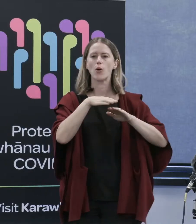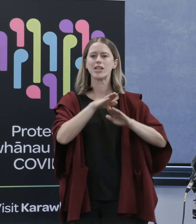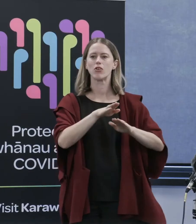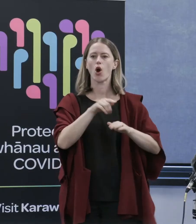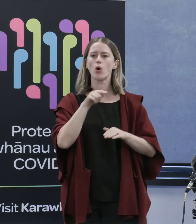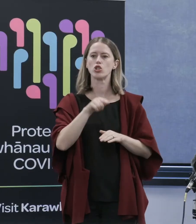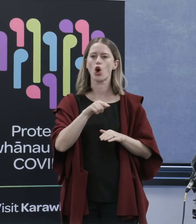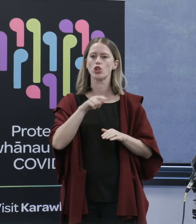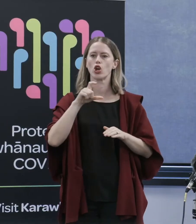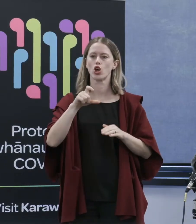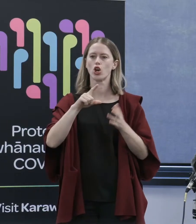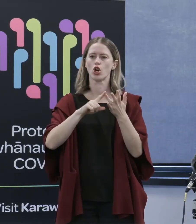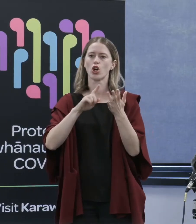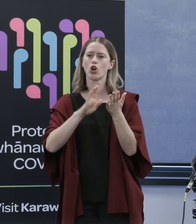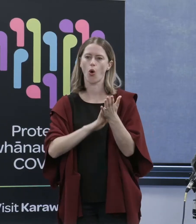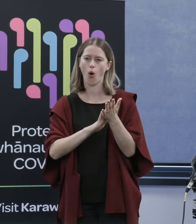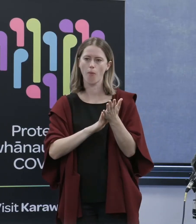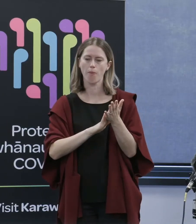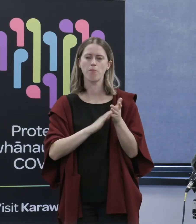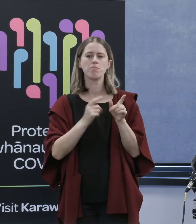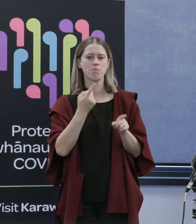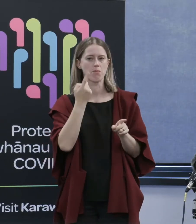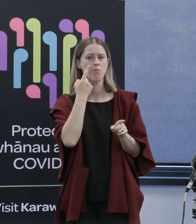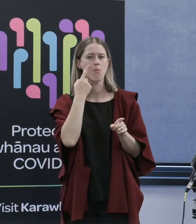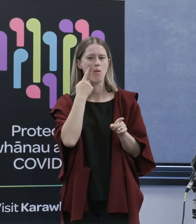www.covidaotearoa.com. That's